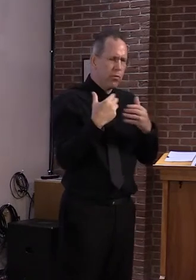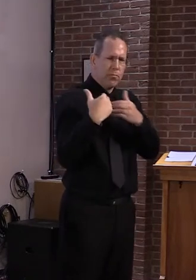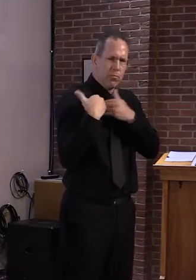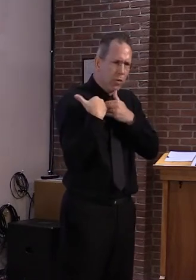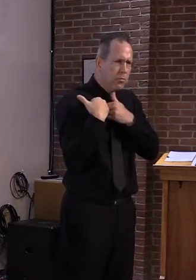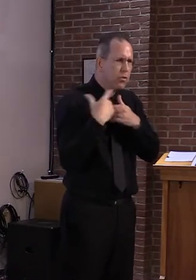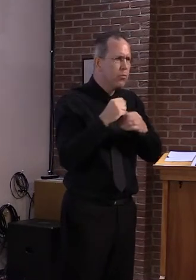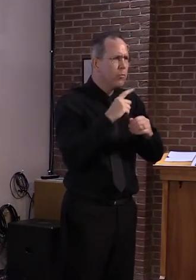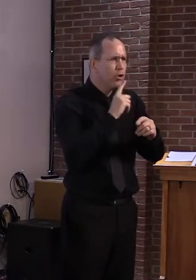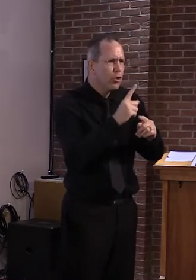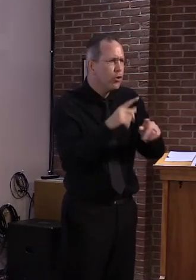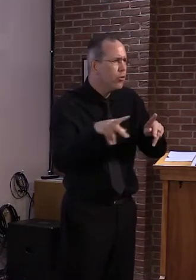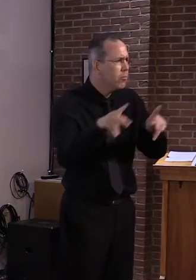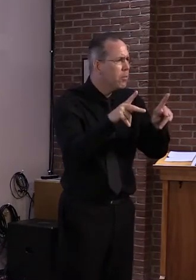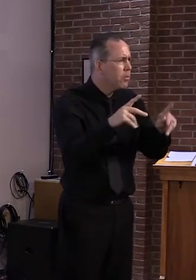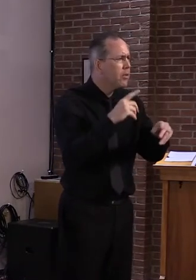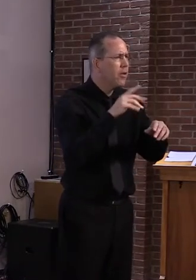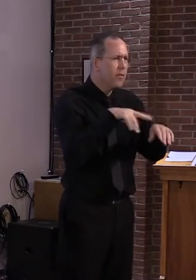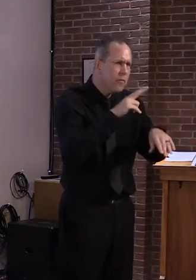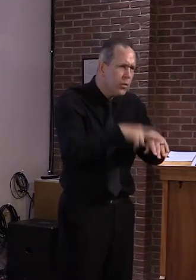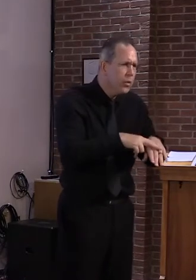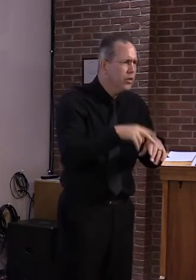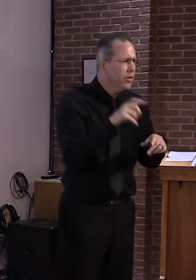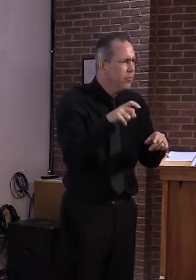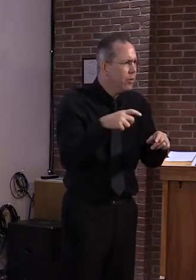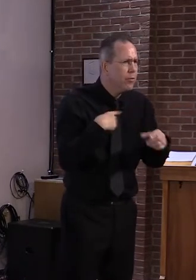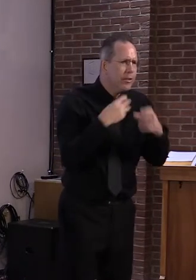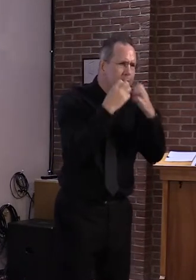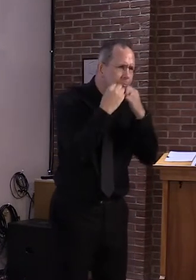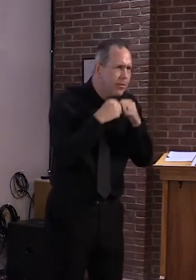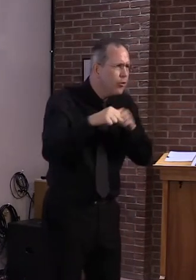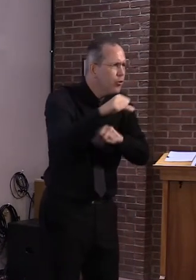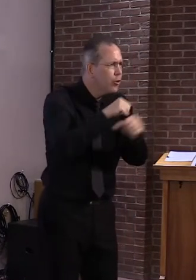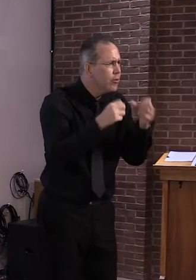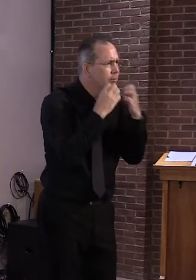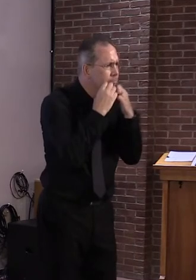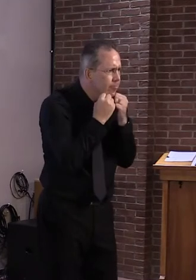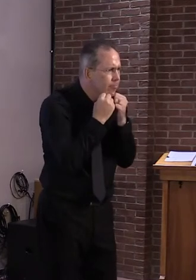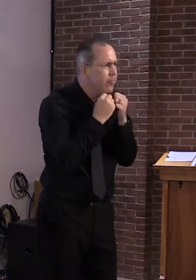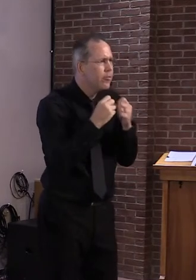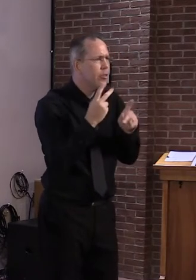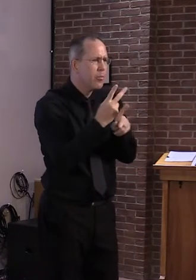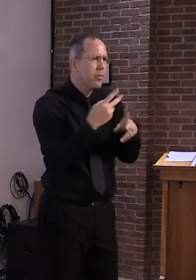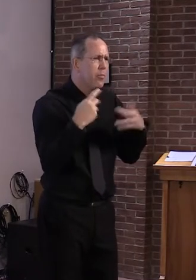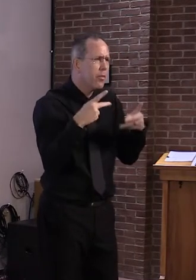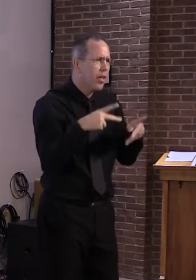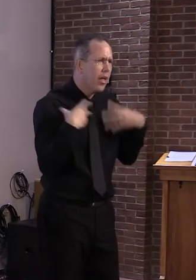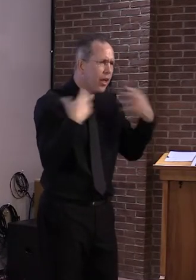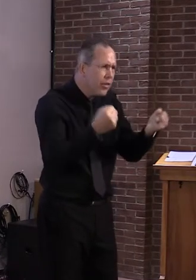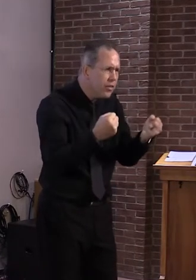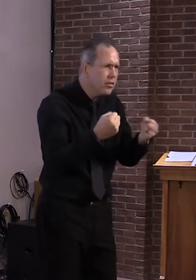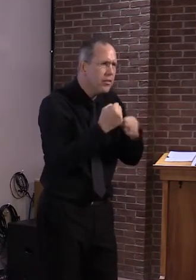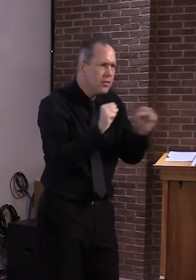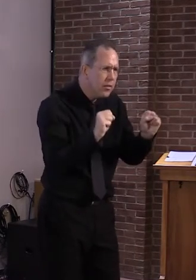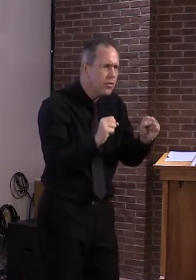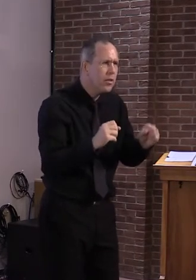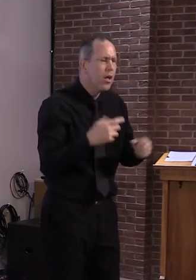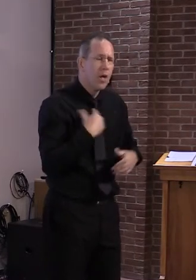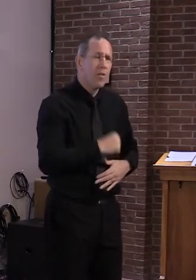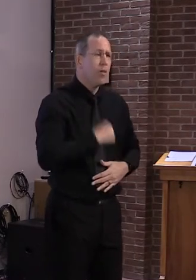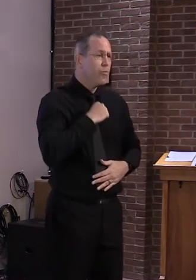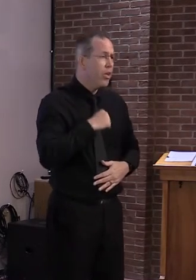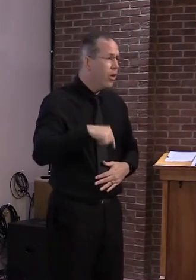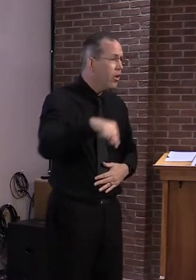general public. And we take that obligation very, very serious at the health department. And I'm very proud of what the health department has